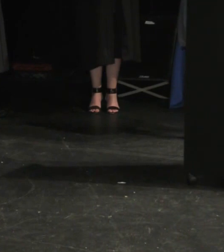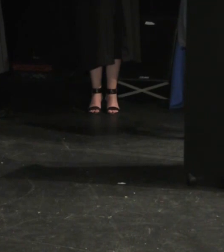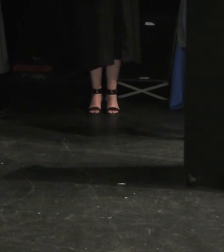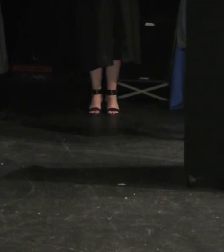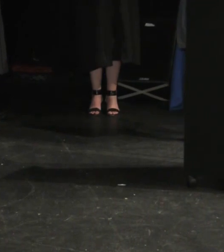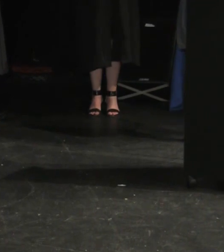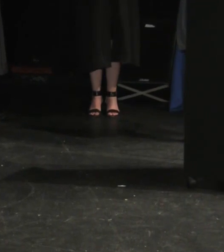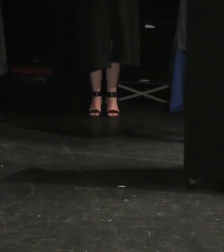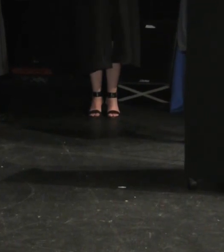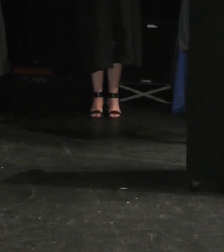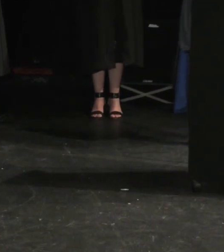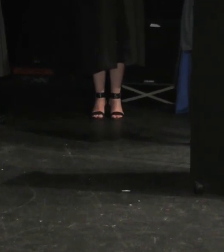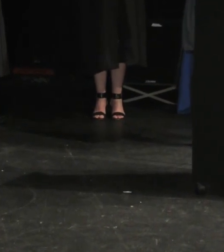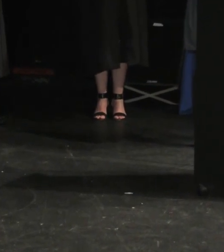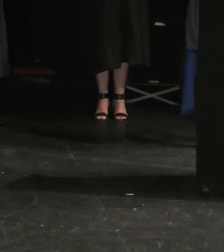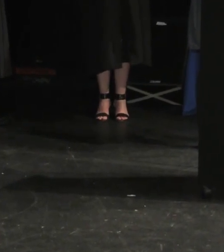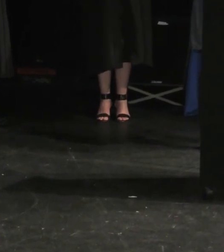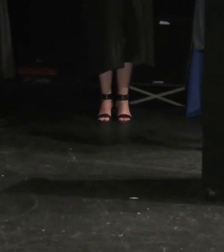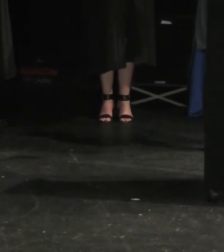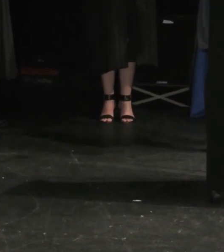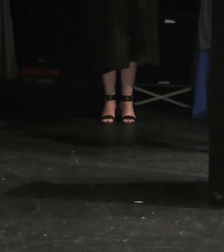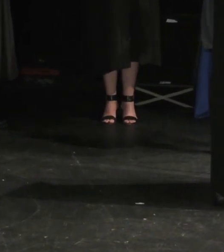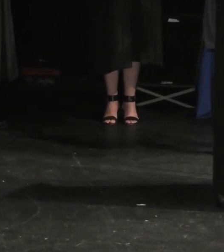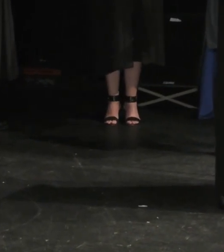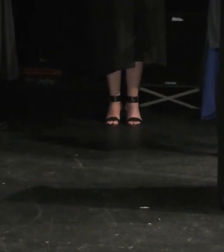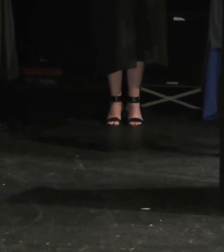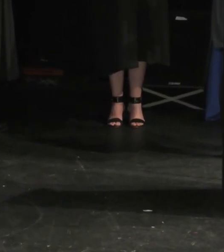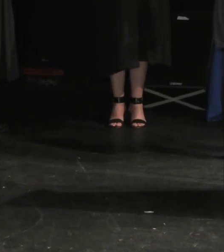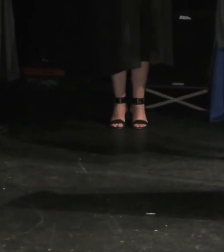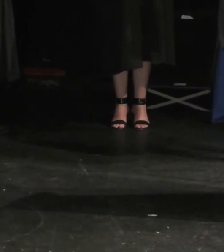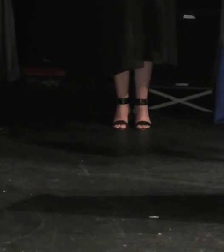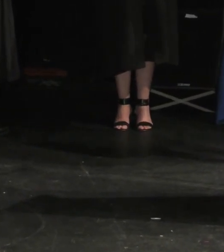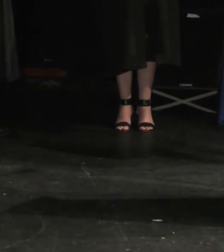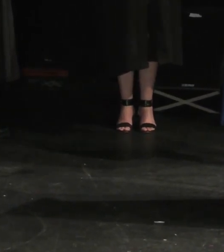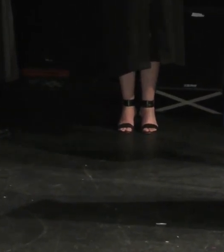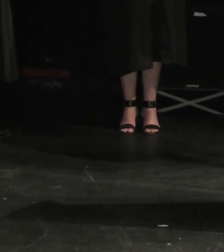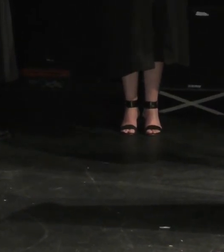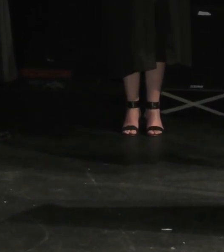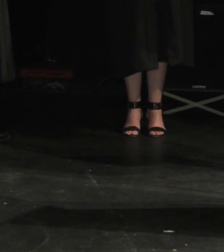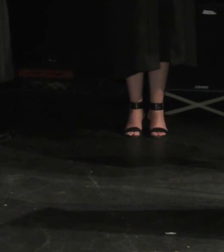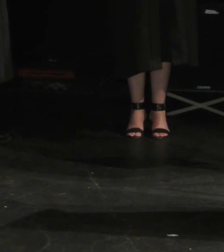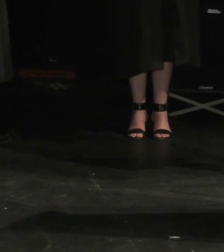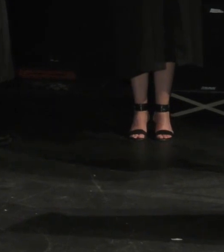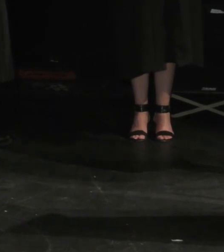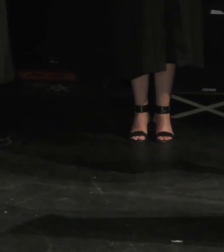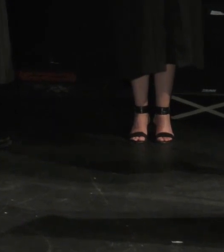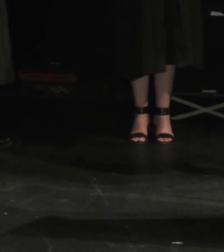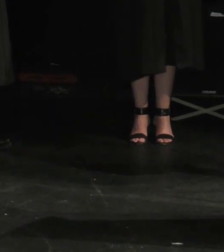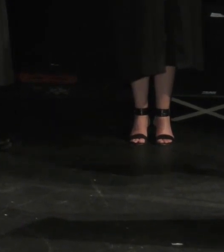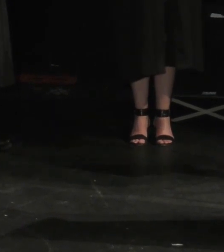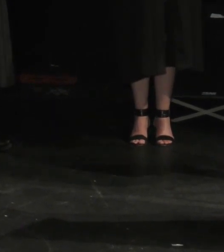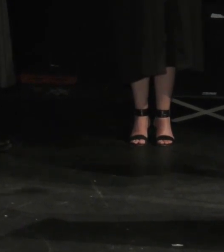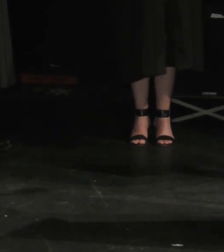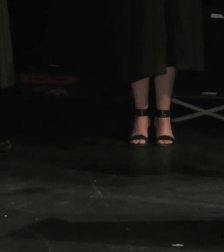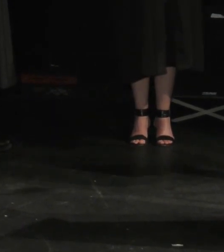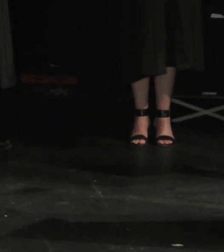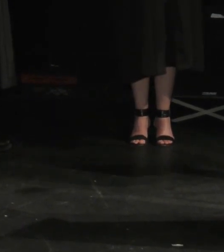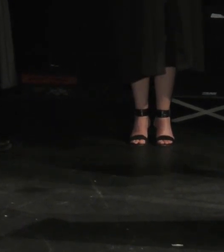hú con đi đâu mẹ hông đi nào